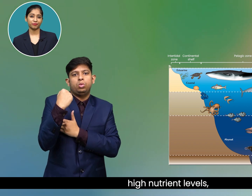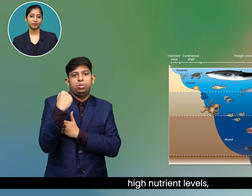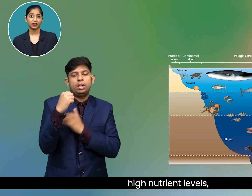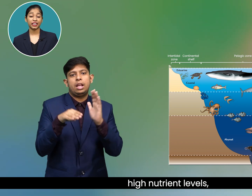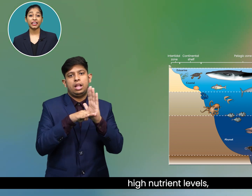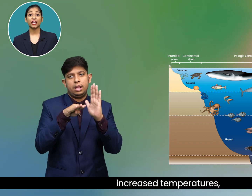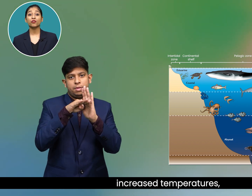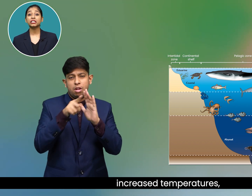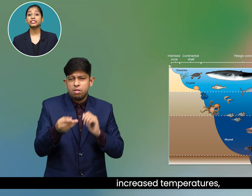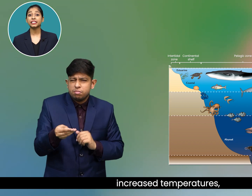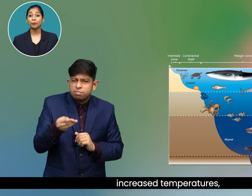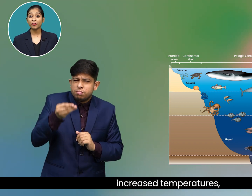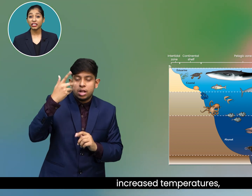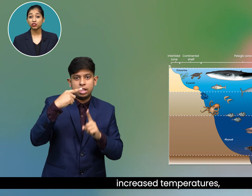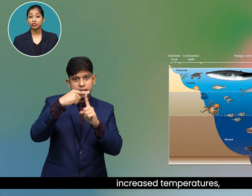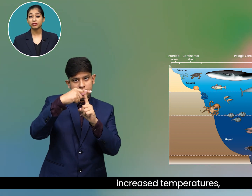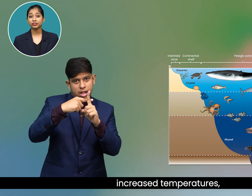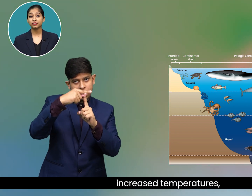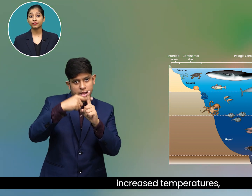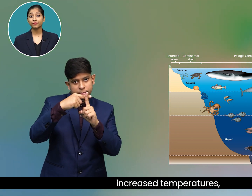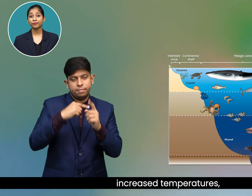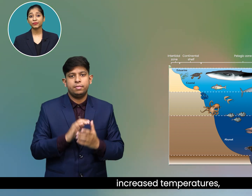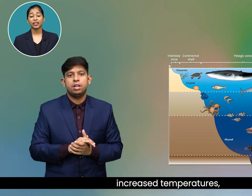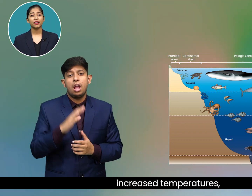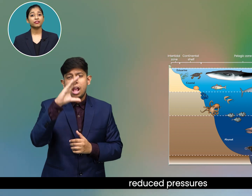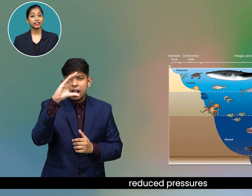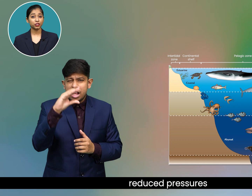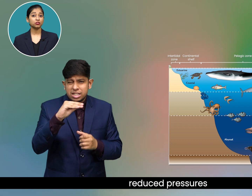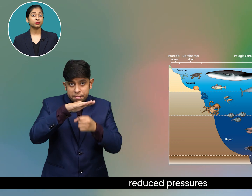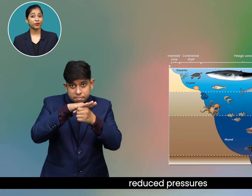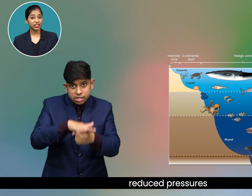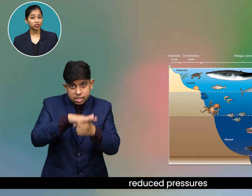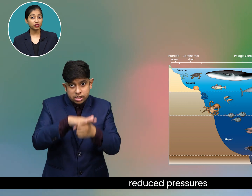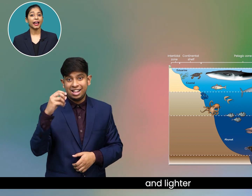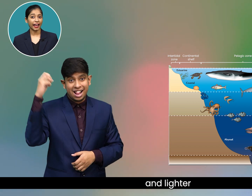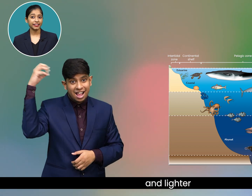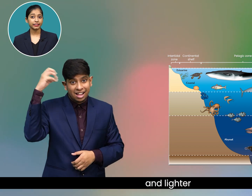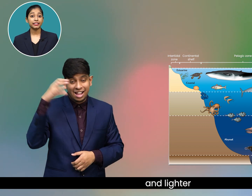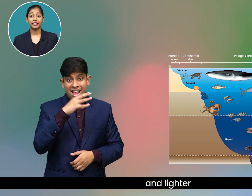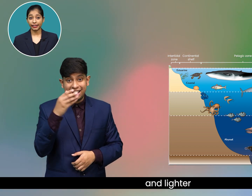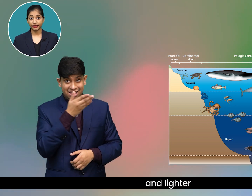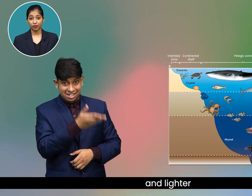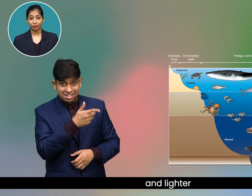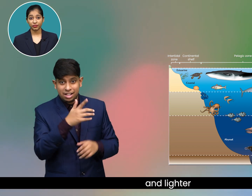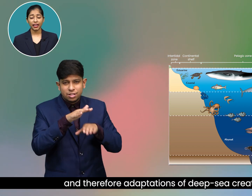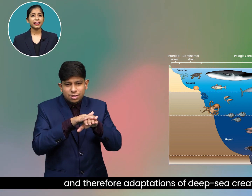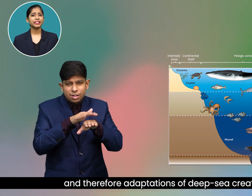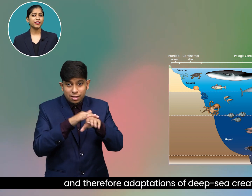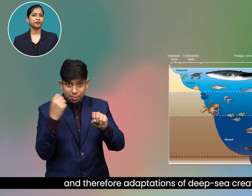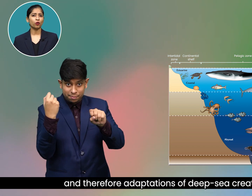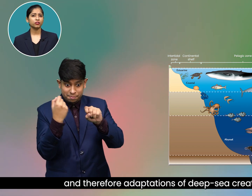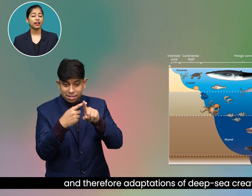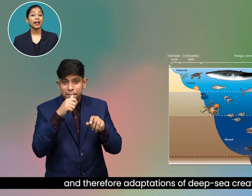levels, increased temperatures, reduced pressures and lighter,